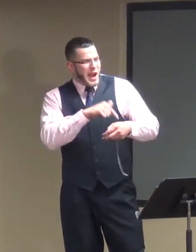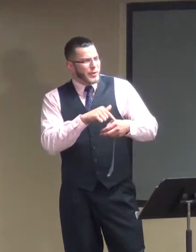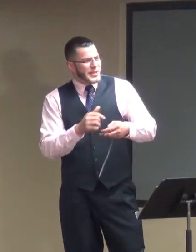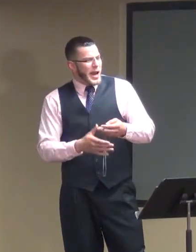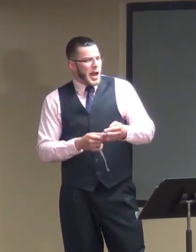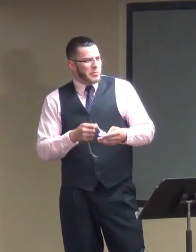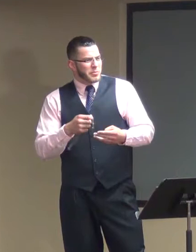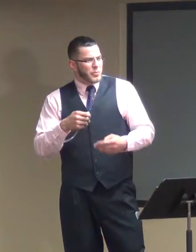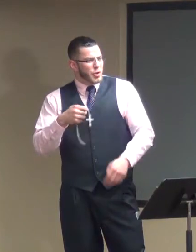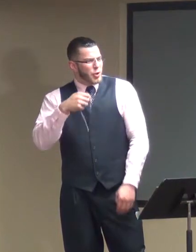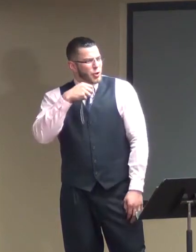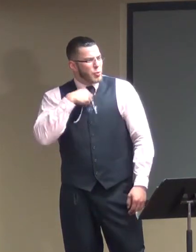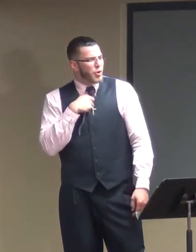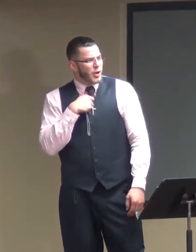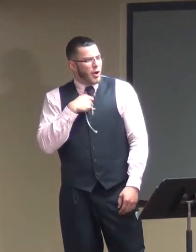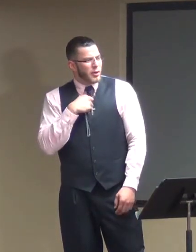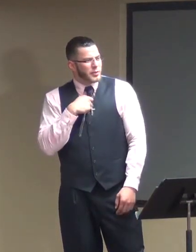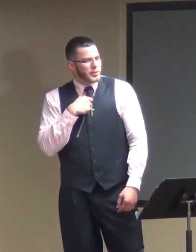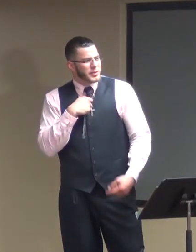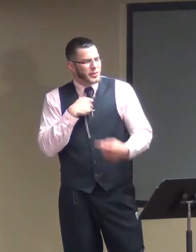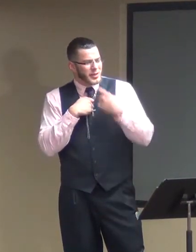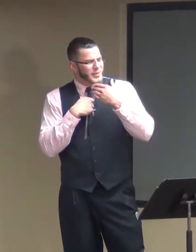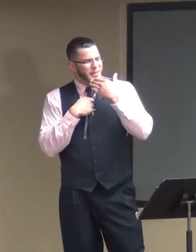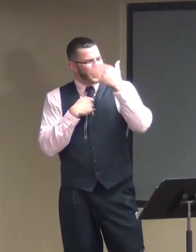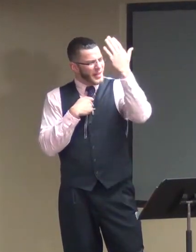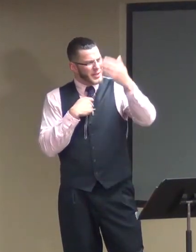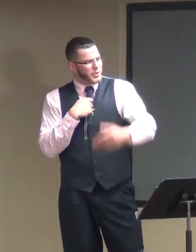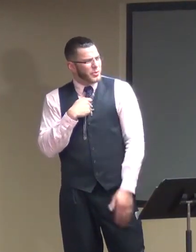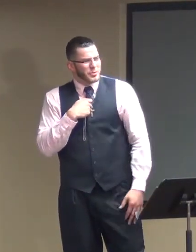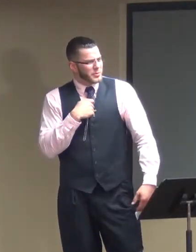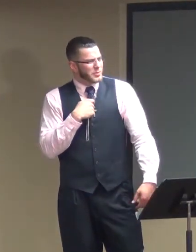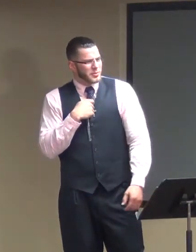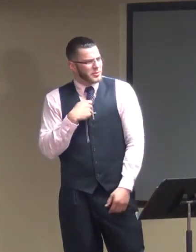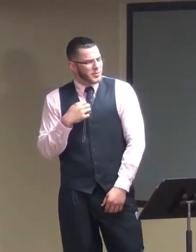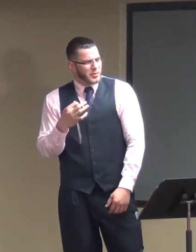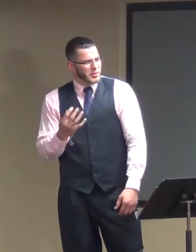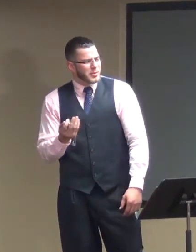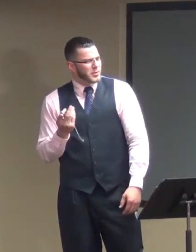Every time you put it on, say thank you. Amen.